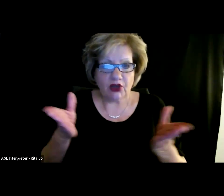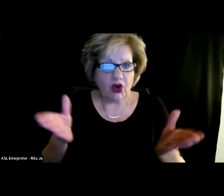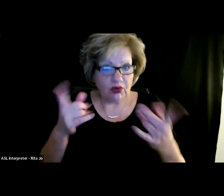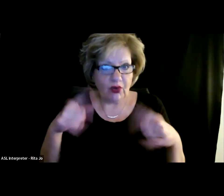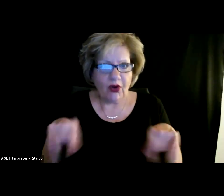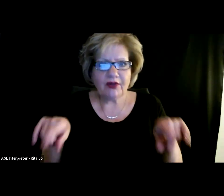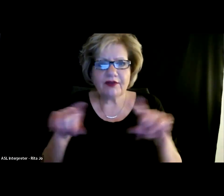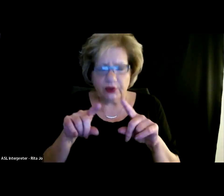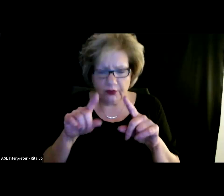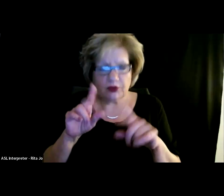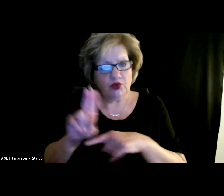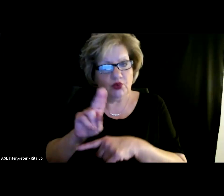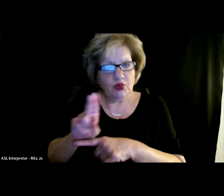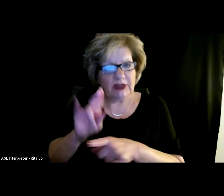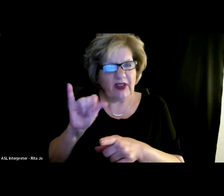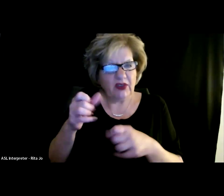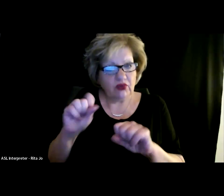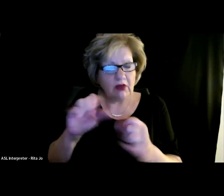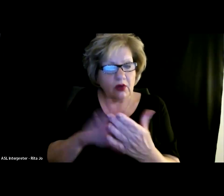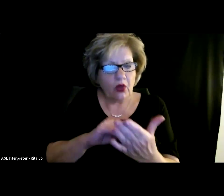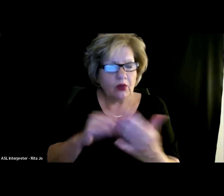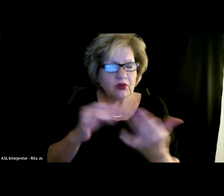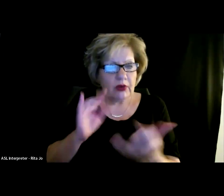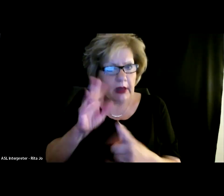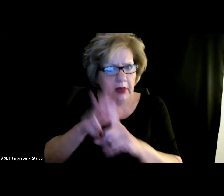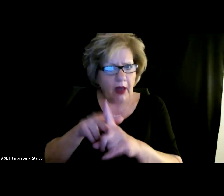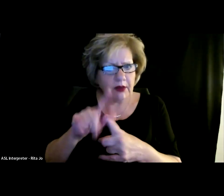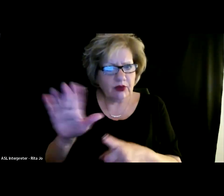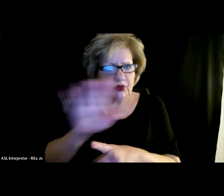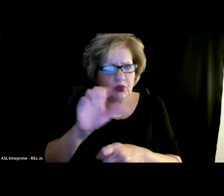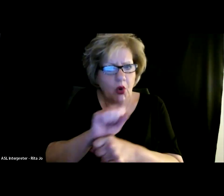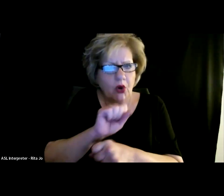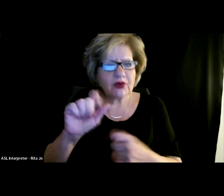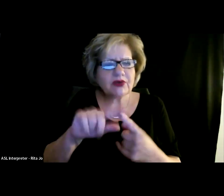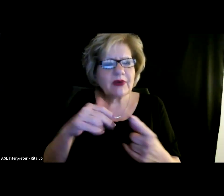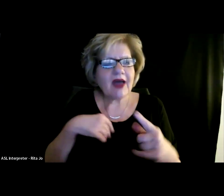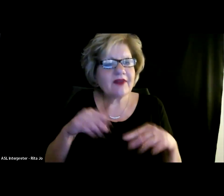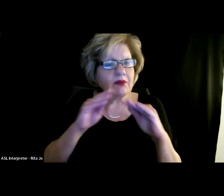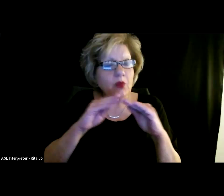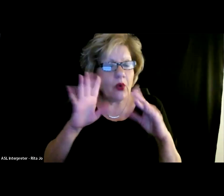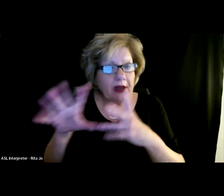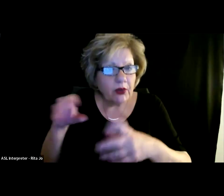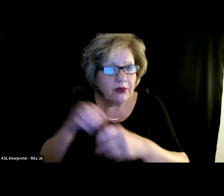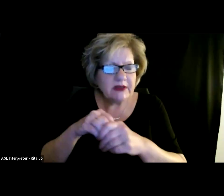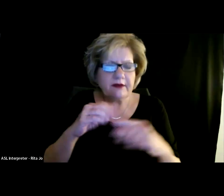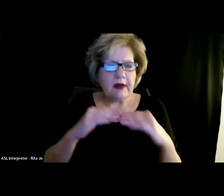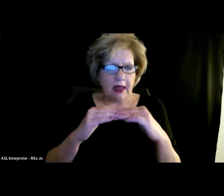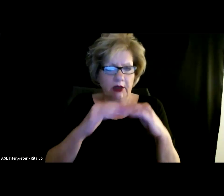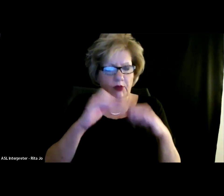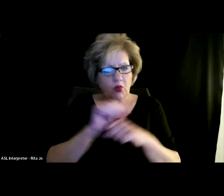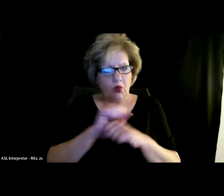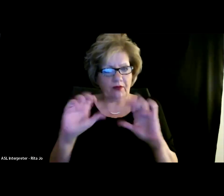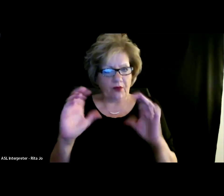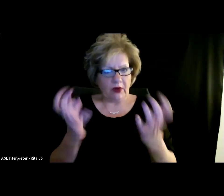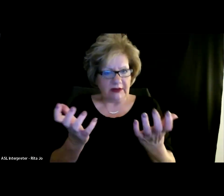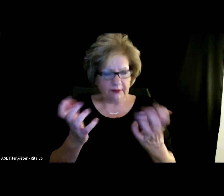strategies shared today and apply them in your own work. Your efforts are crucial in building a more inclusive and equitable workforce. By continuing to